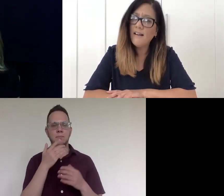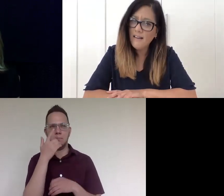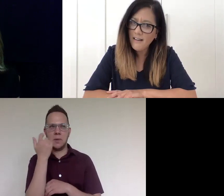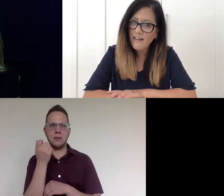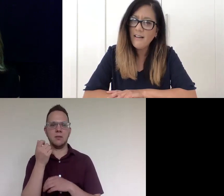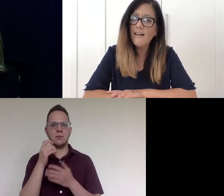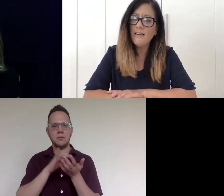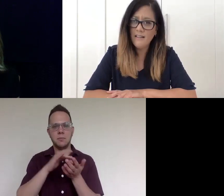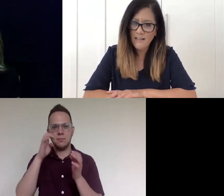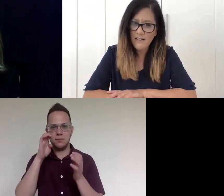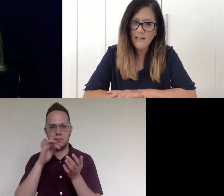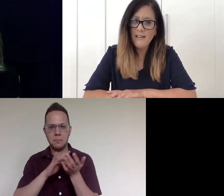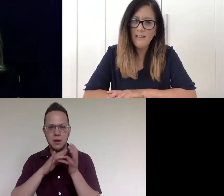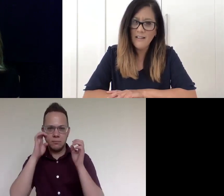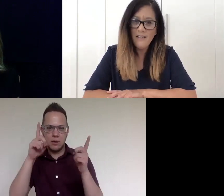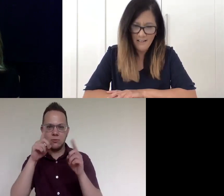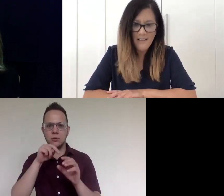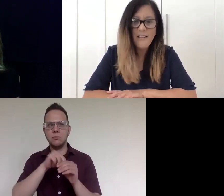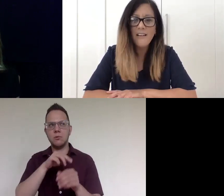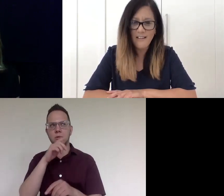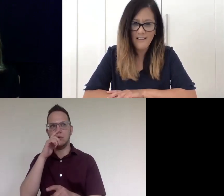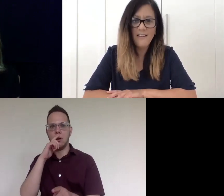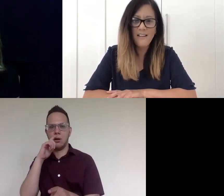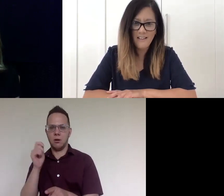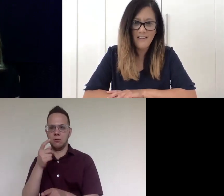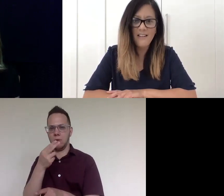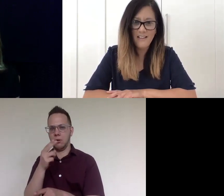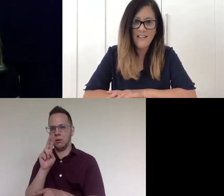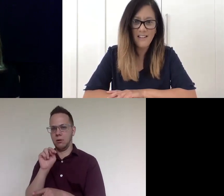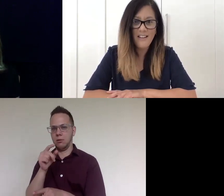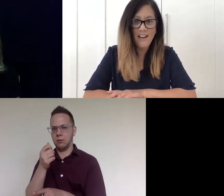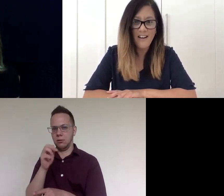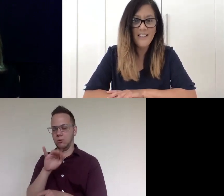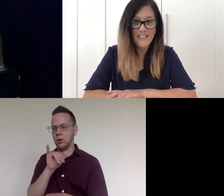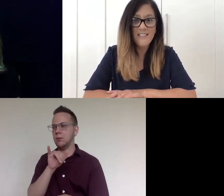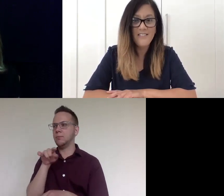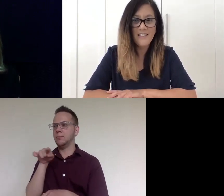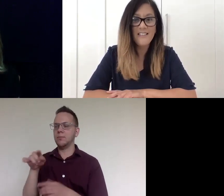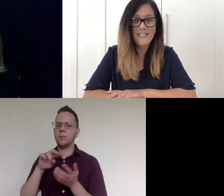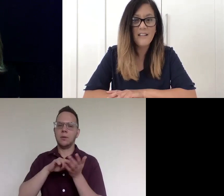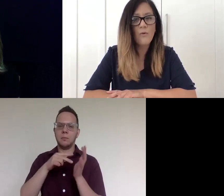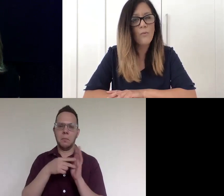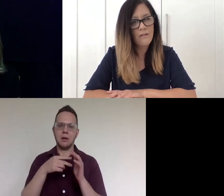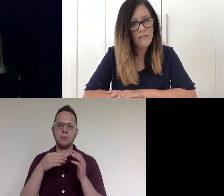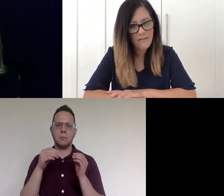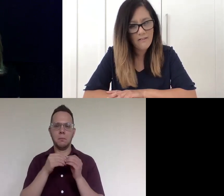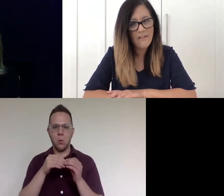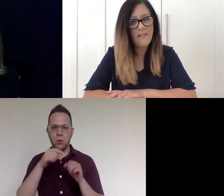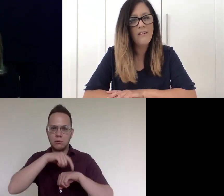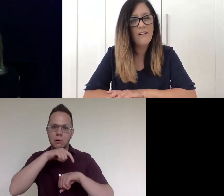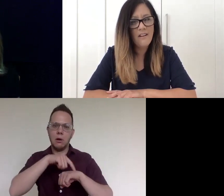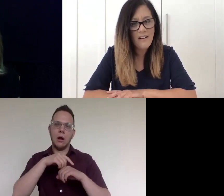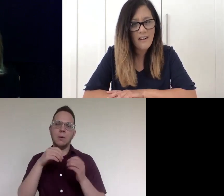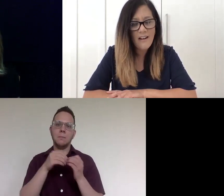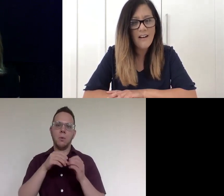and their journey was long and difficult. Their medical education took a long time because they moved here from